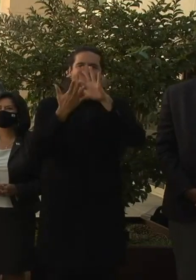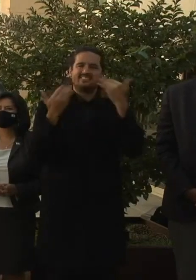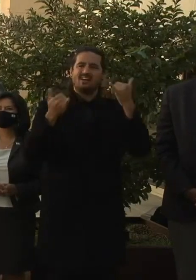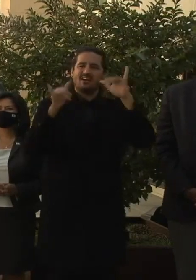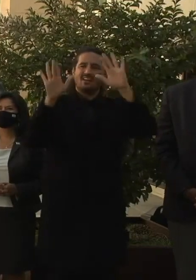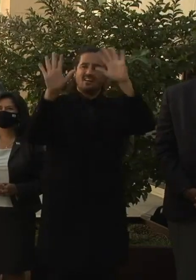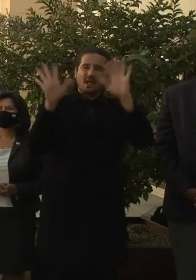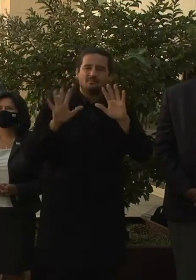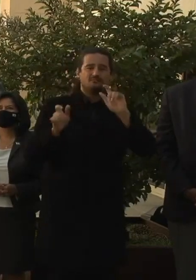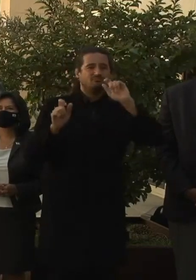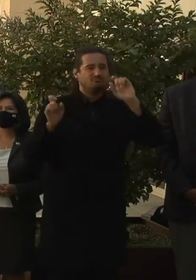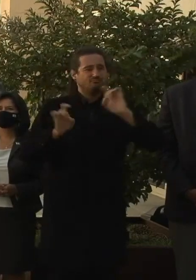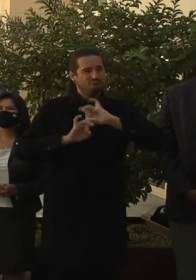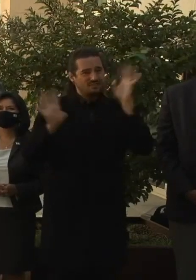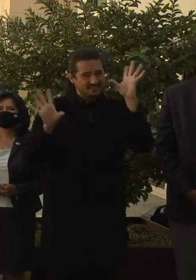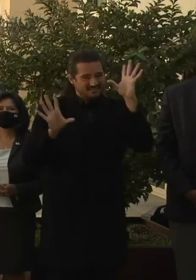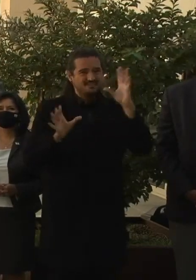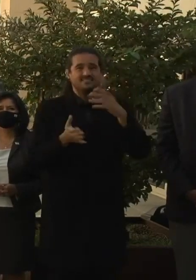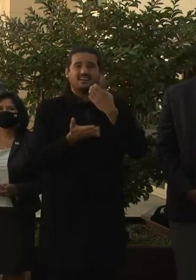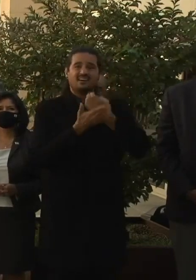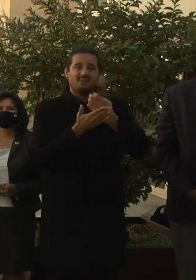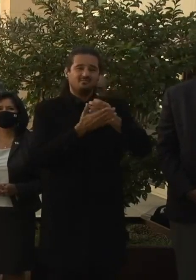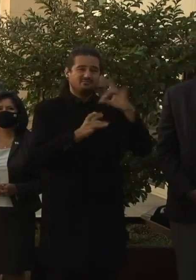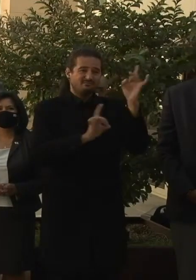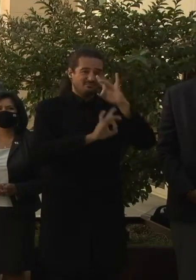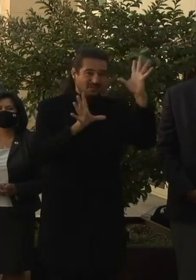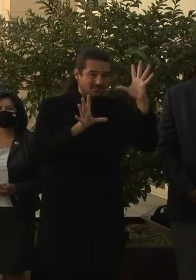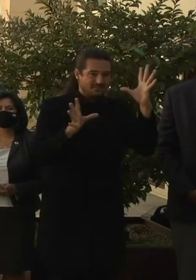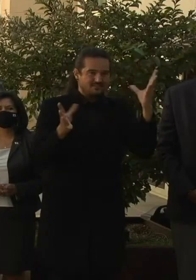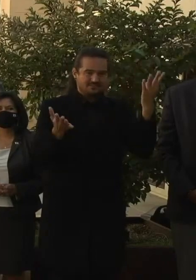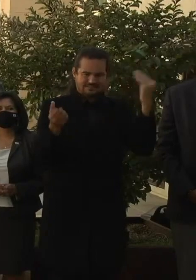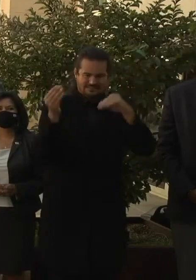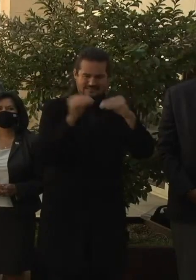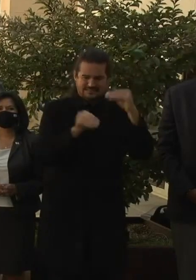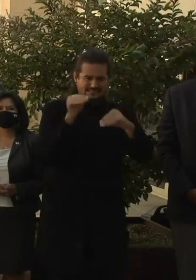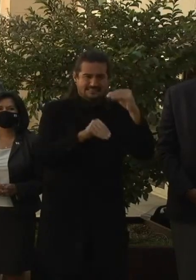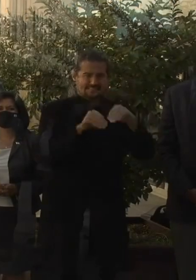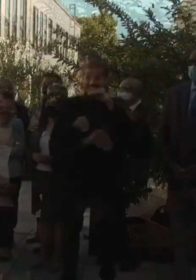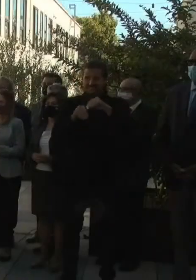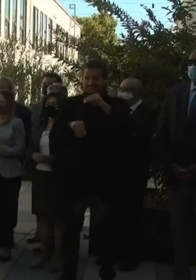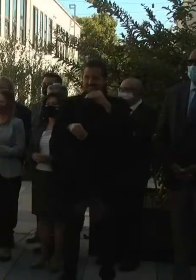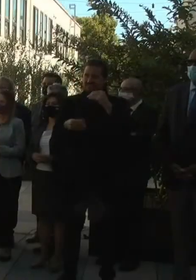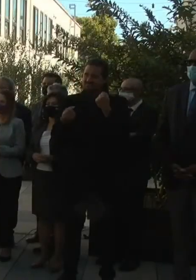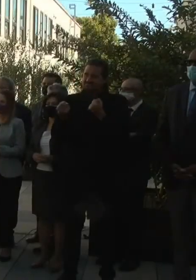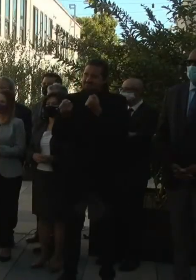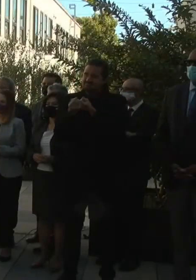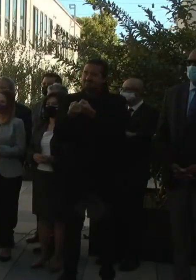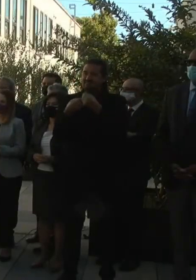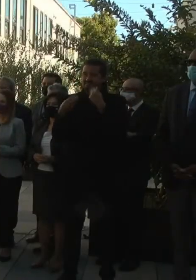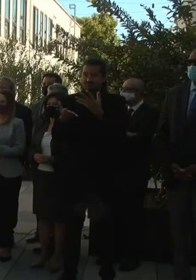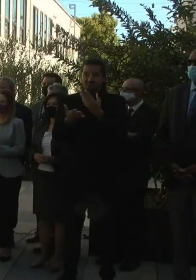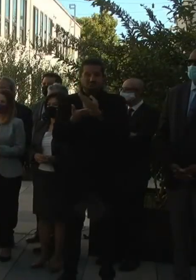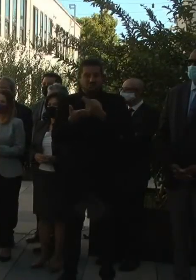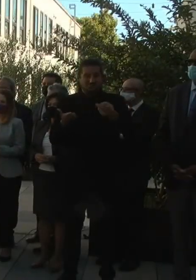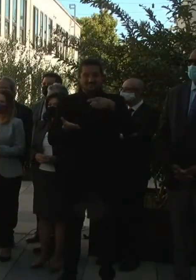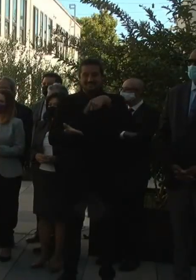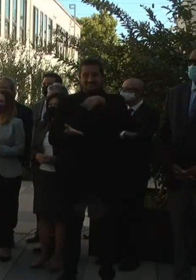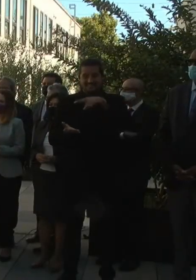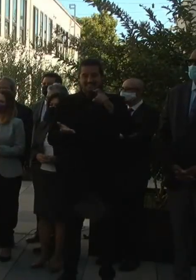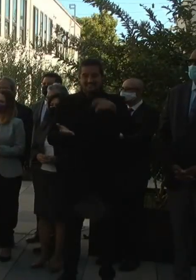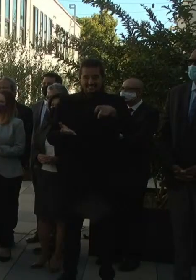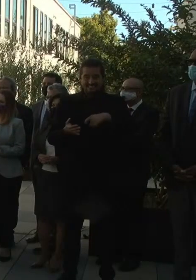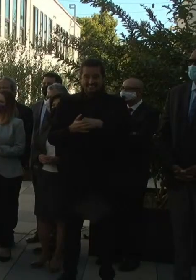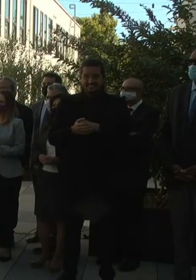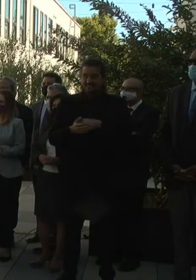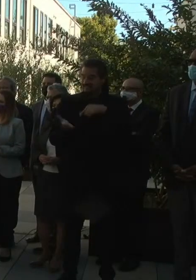we're putting real resources in that space as well this year. And so these bills represent a lot of